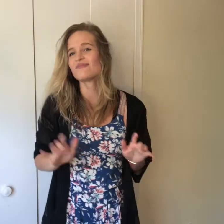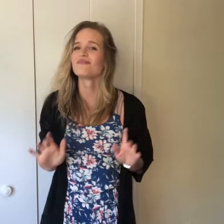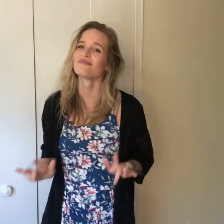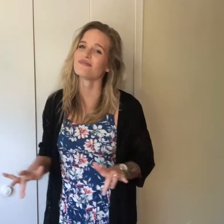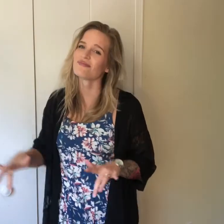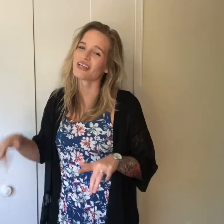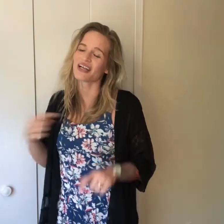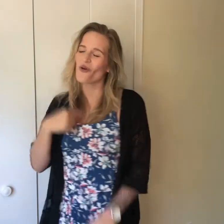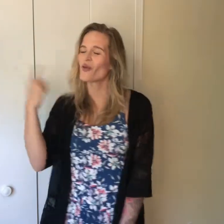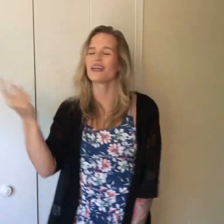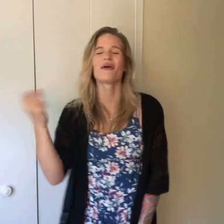imagine. I can only